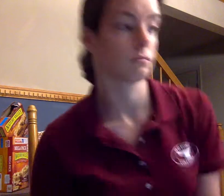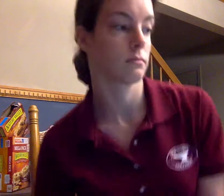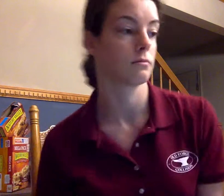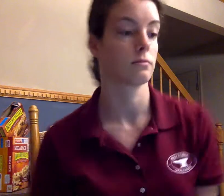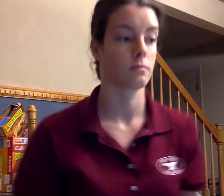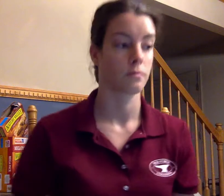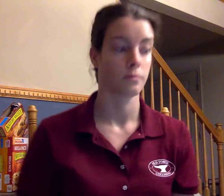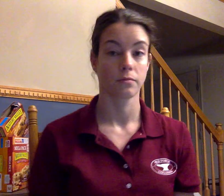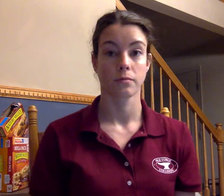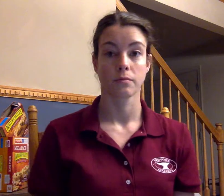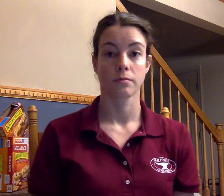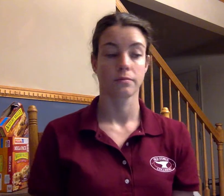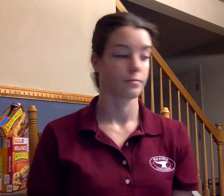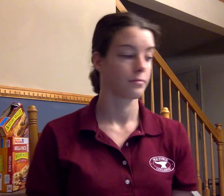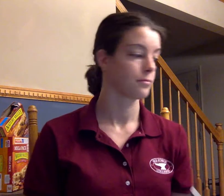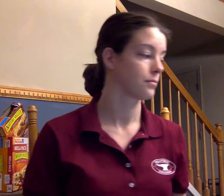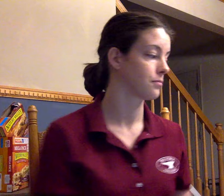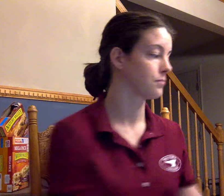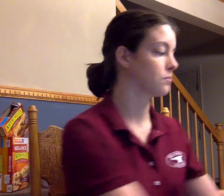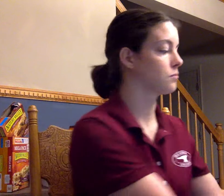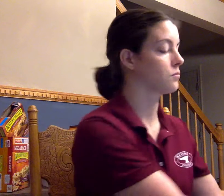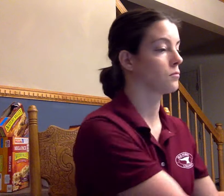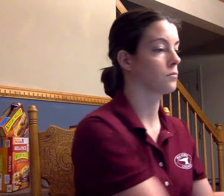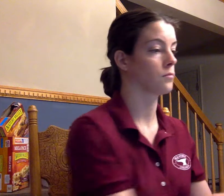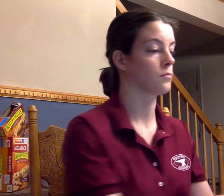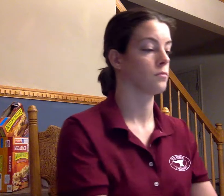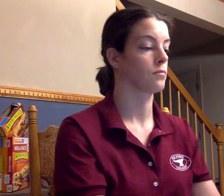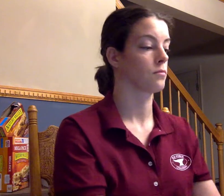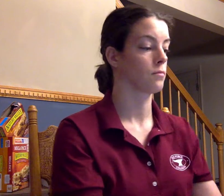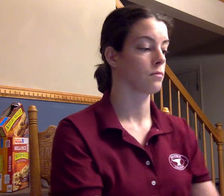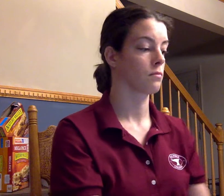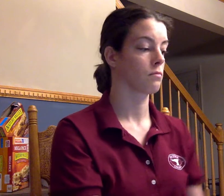My name is Amber Lunas, and I'm going to teach you how to make a newspaper.